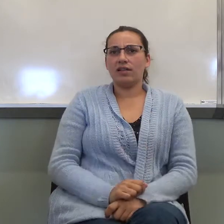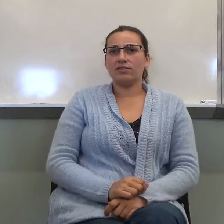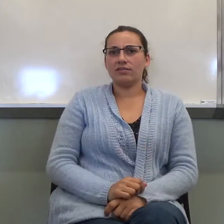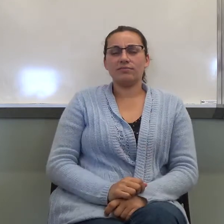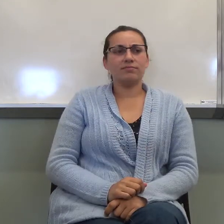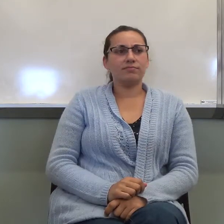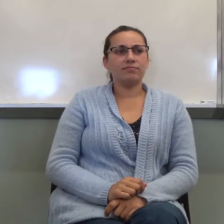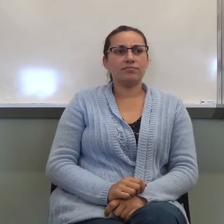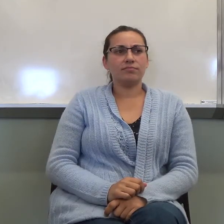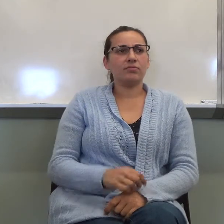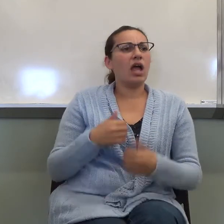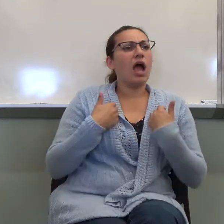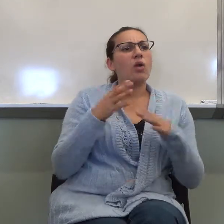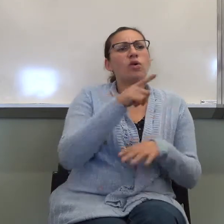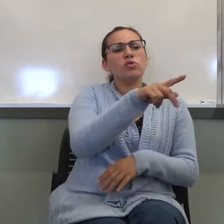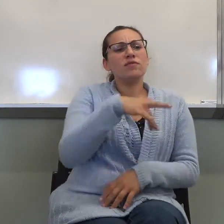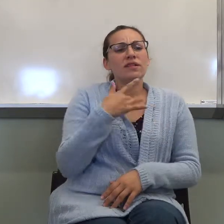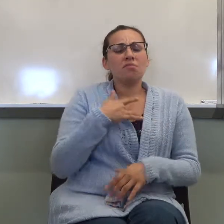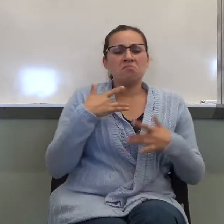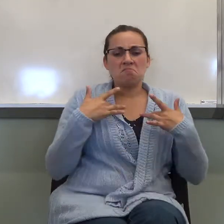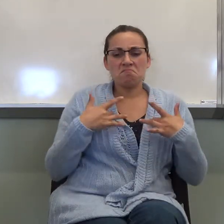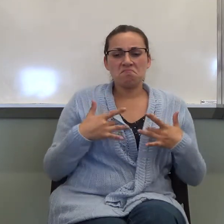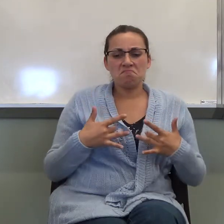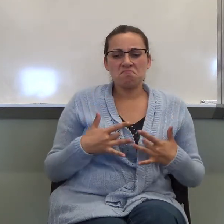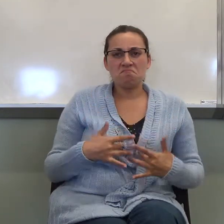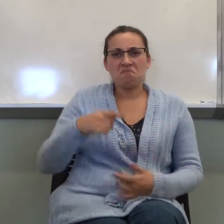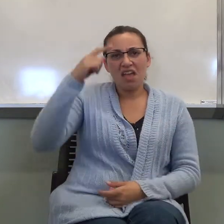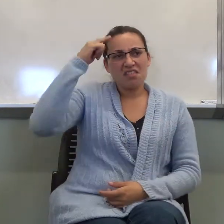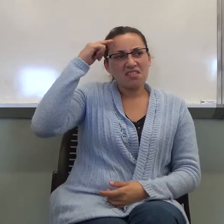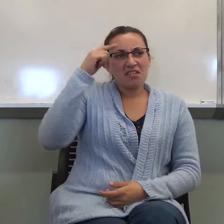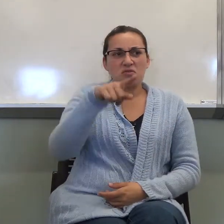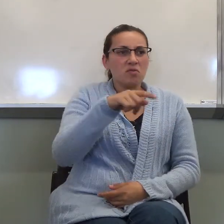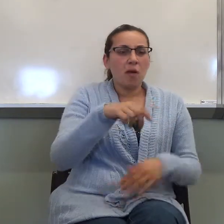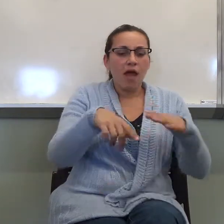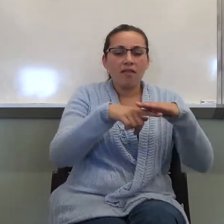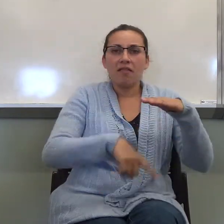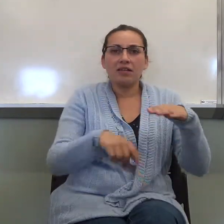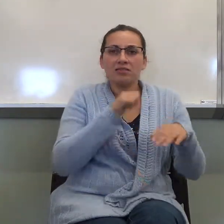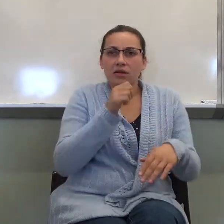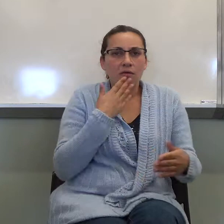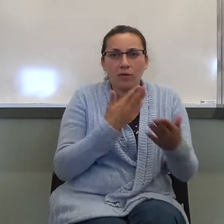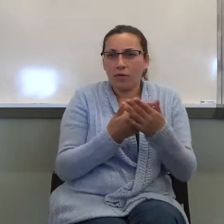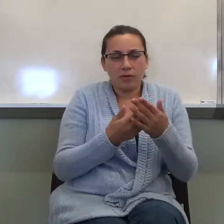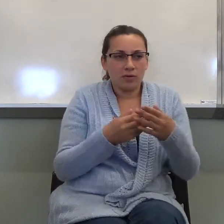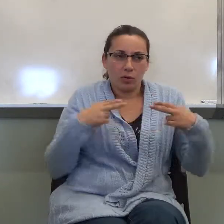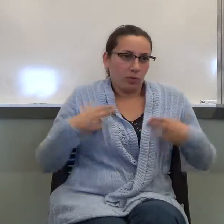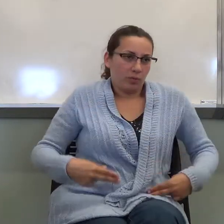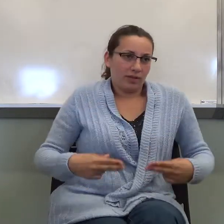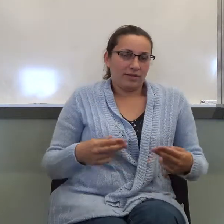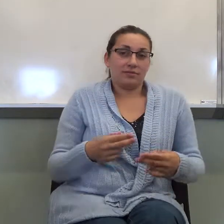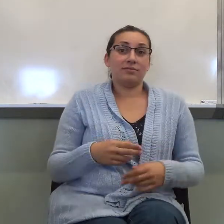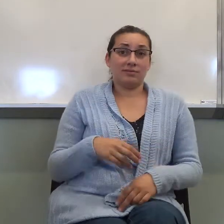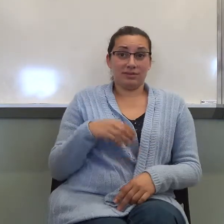don't want us to feel all depressed now and think that we're an inferior race. In this neighborhood of the galaxy, we're pretty good.